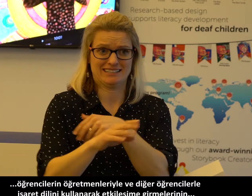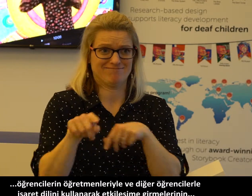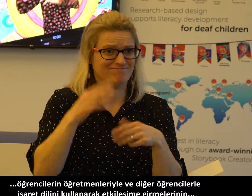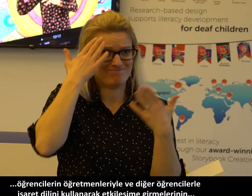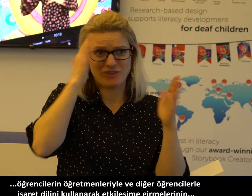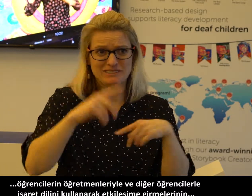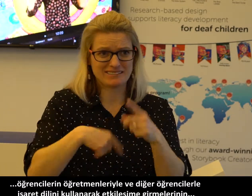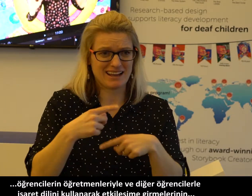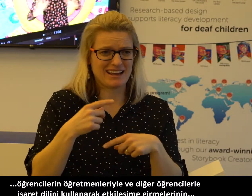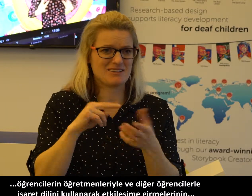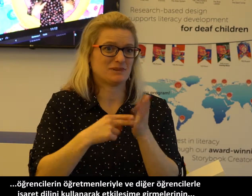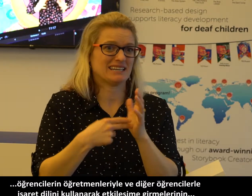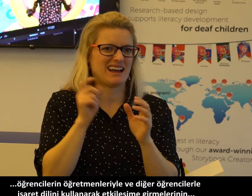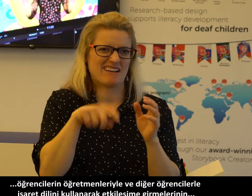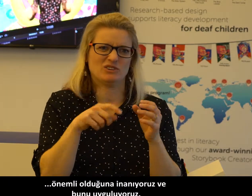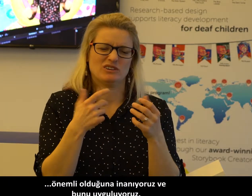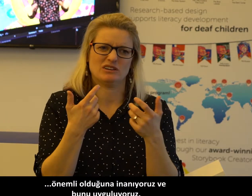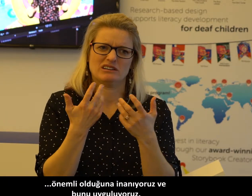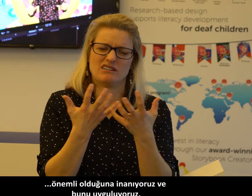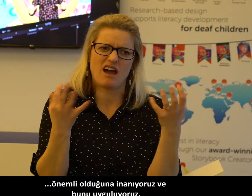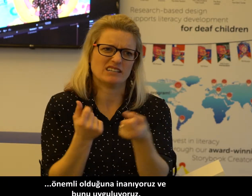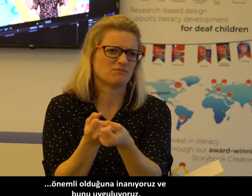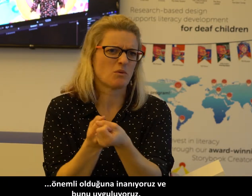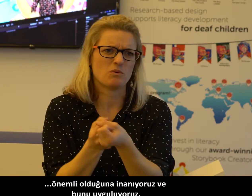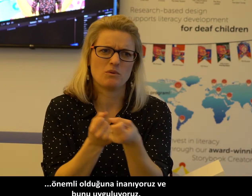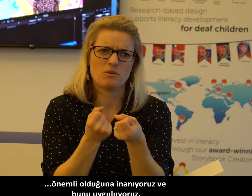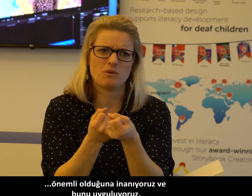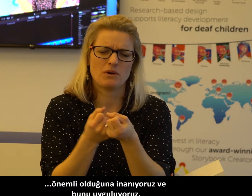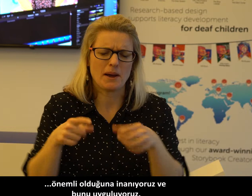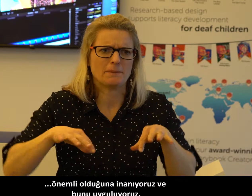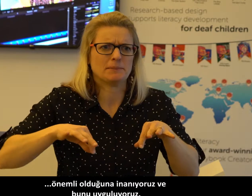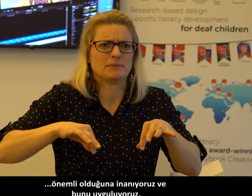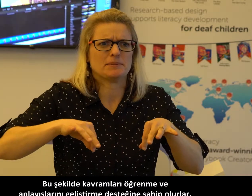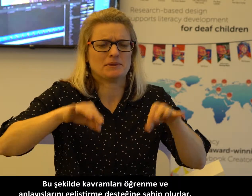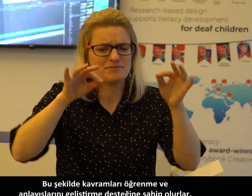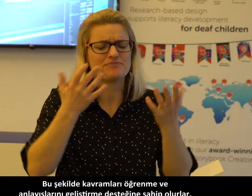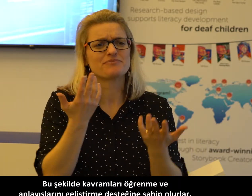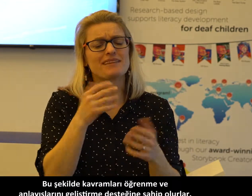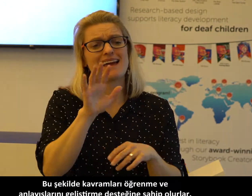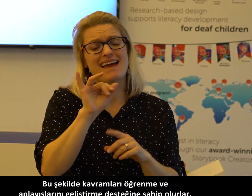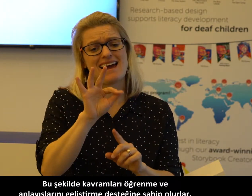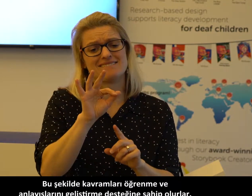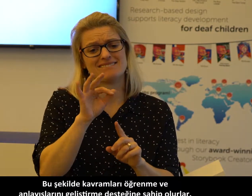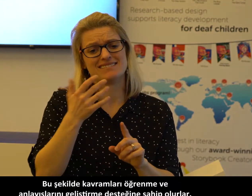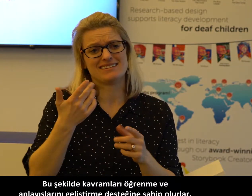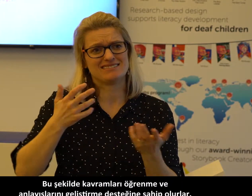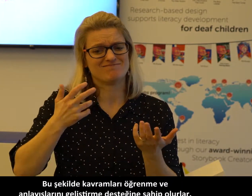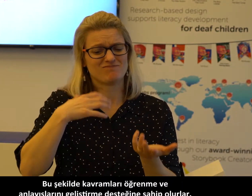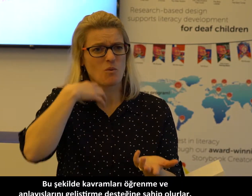their teachers and with their fellow students in sign language all day long. That way they have the support to learn